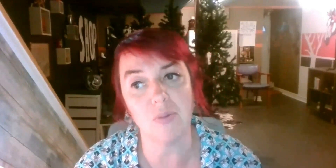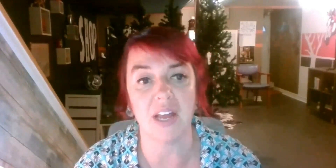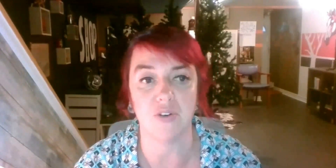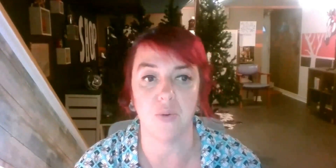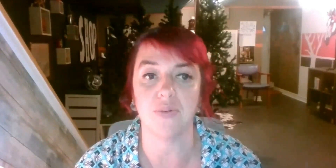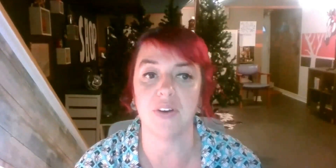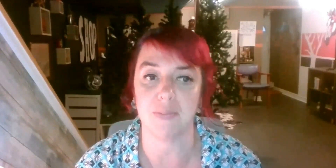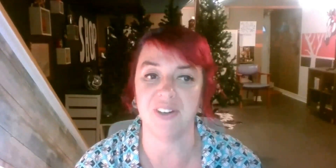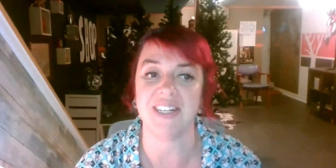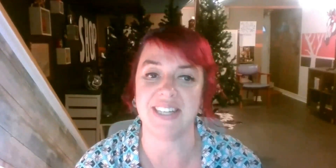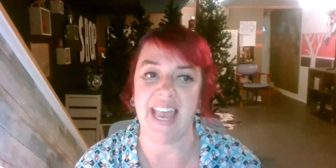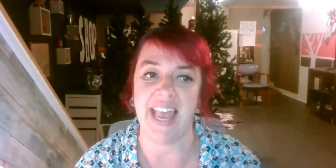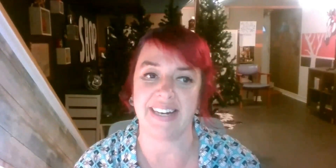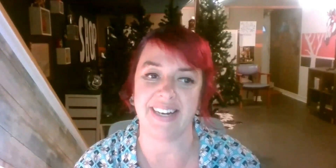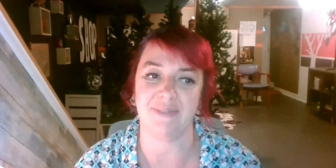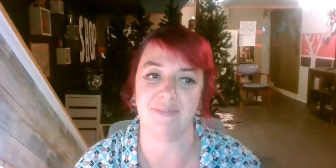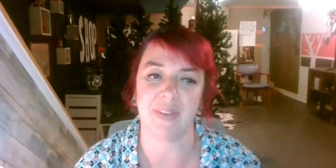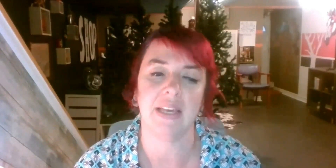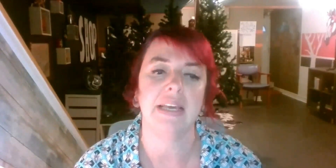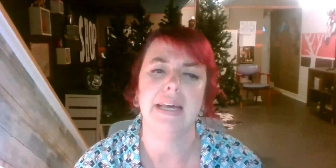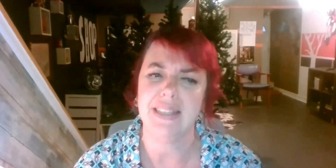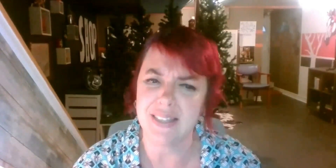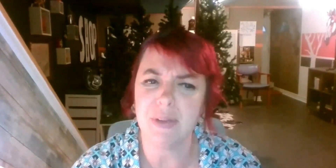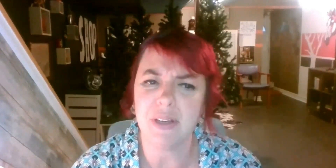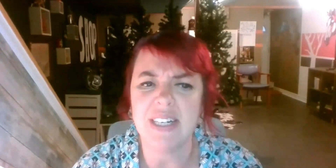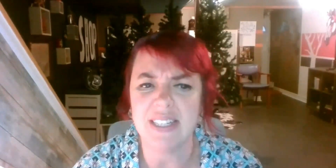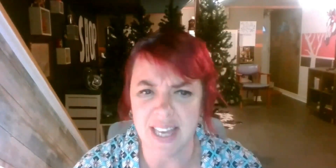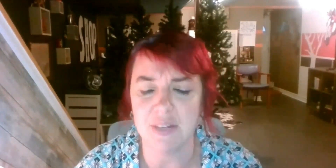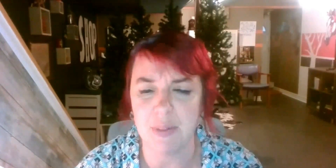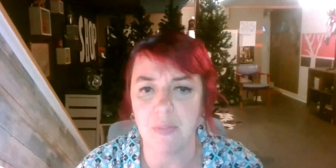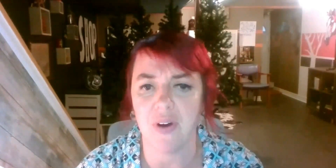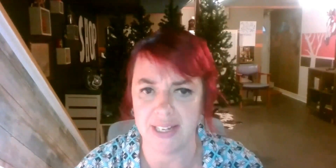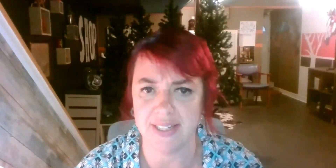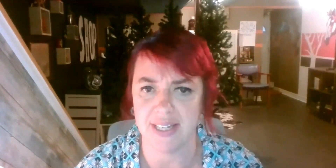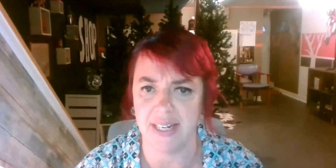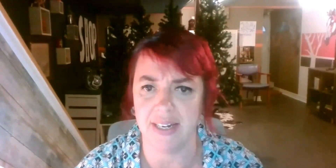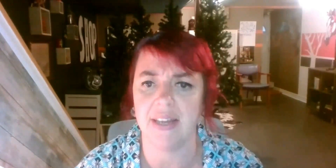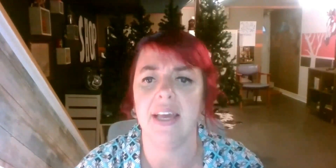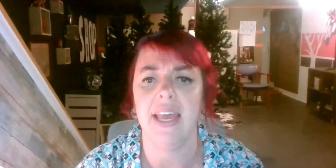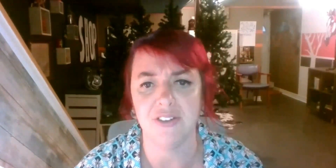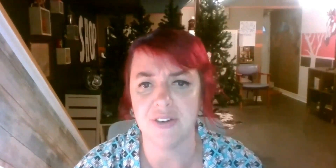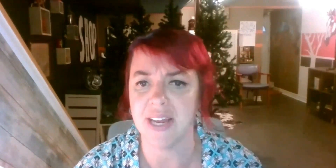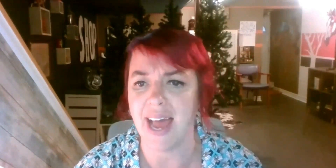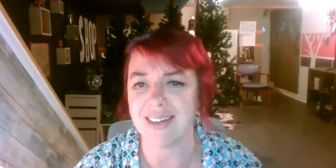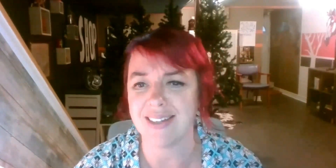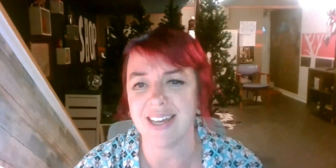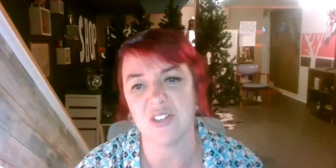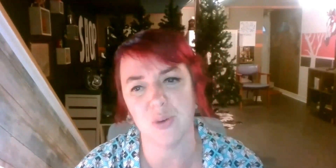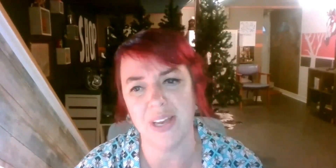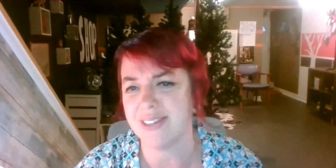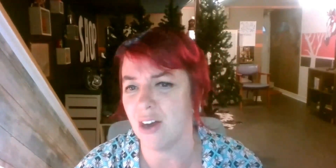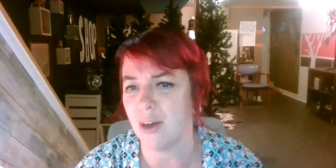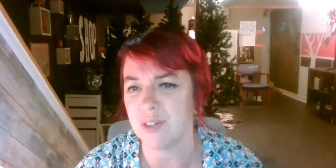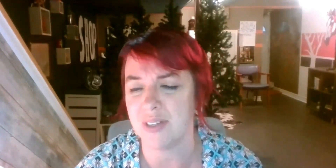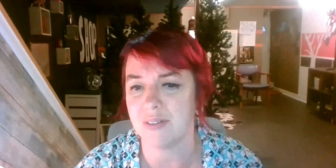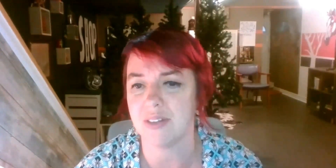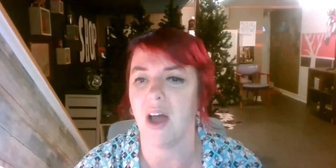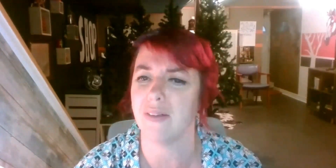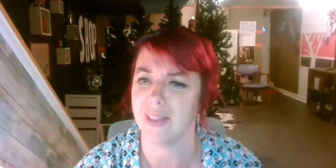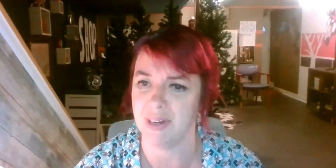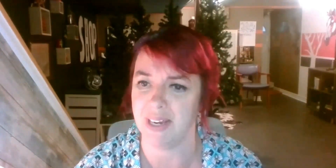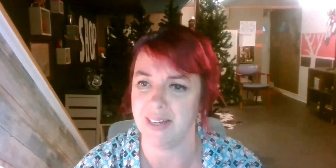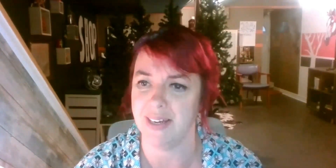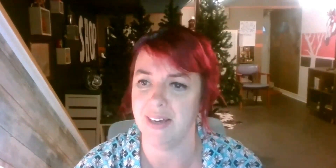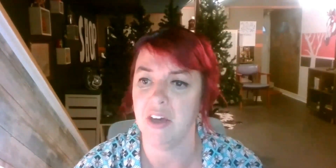rural, remote, and northern communities in Canada. These communities tend to be more isolated. Internet access and transit